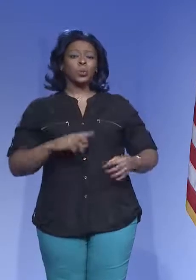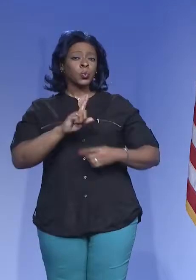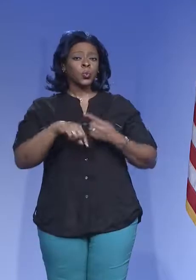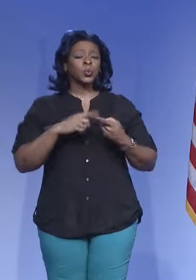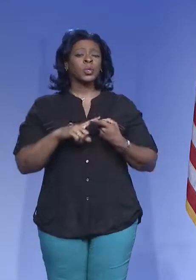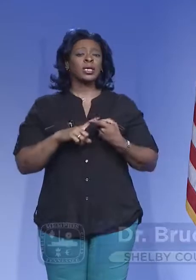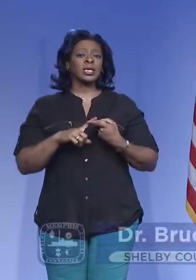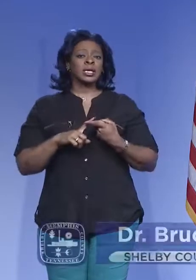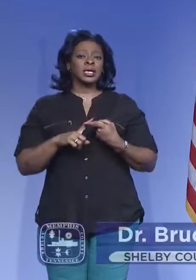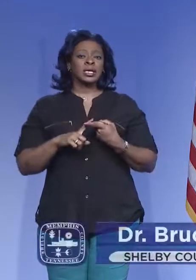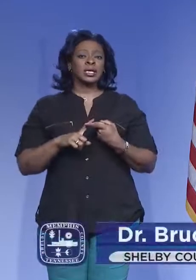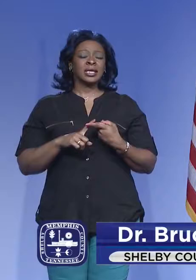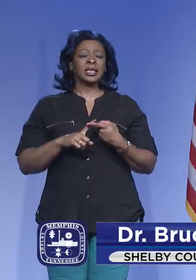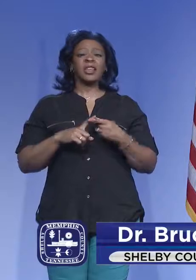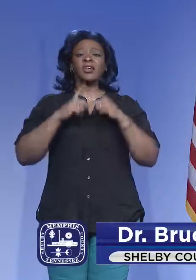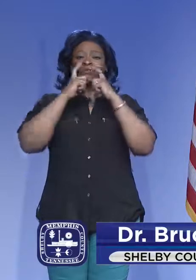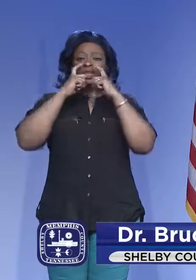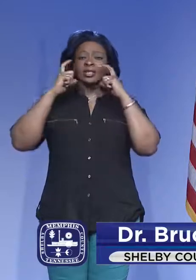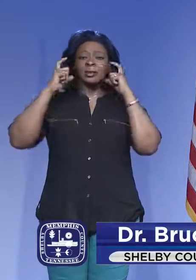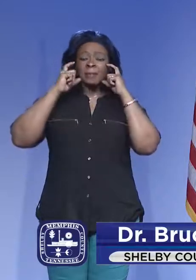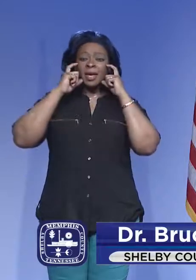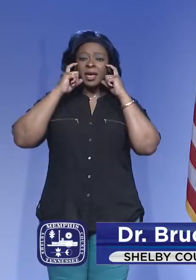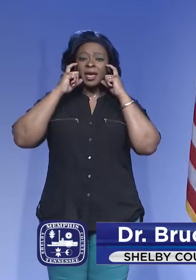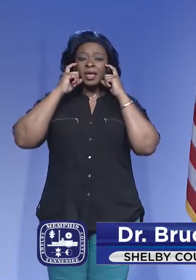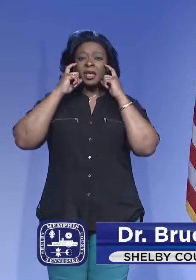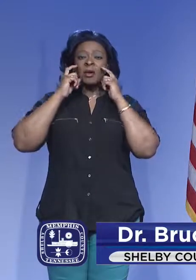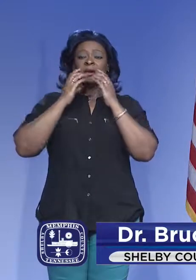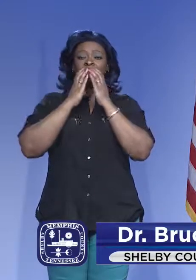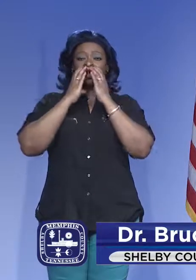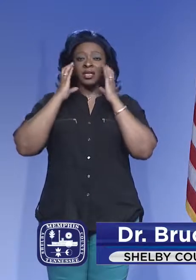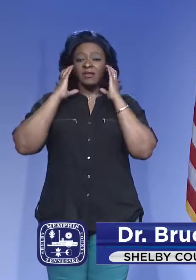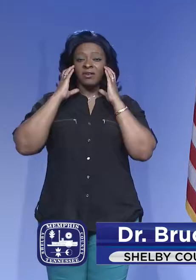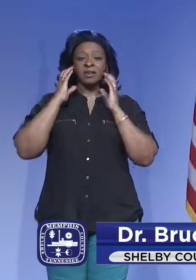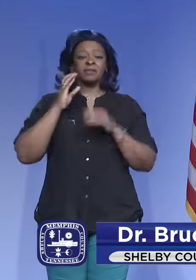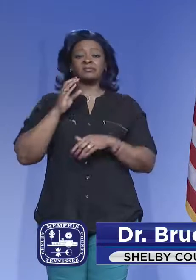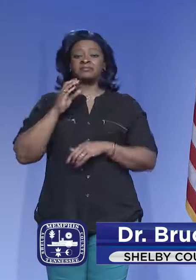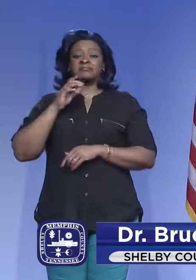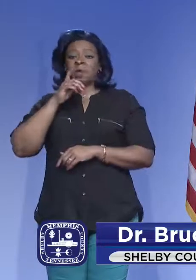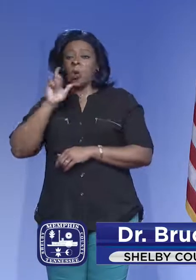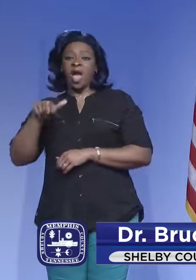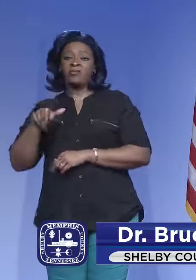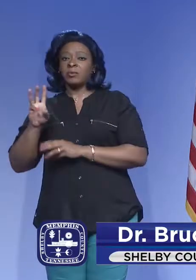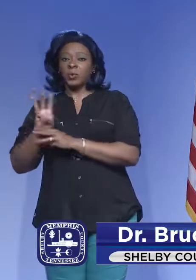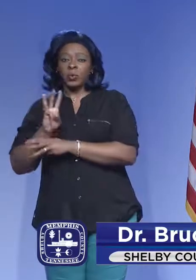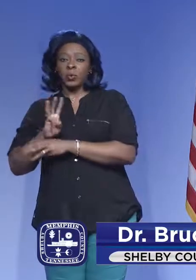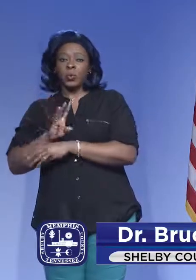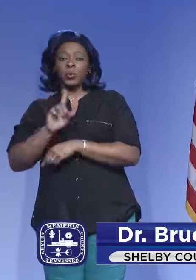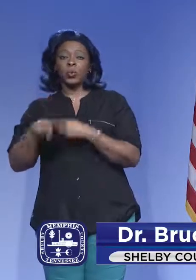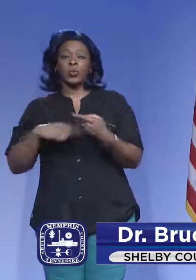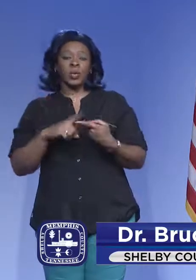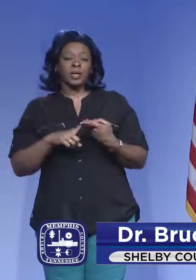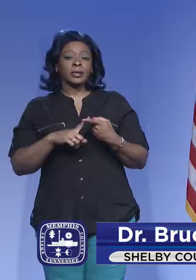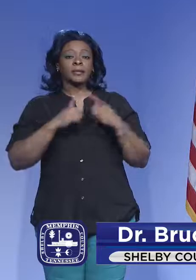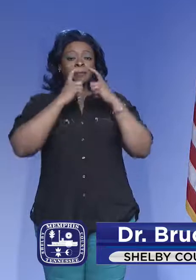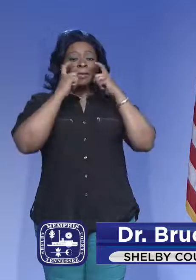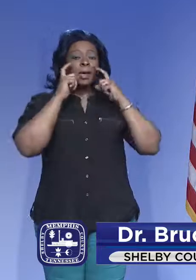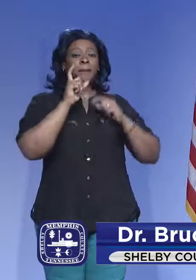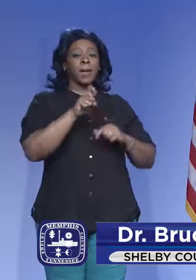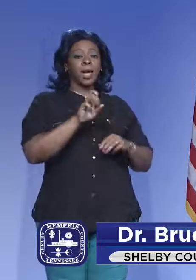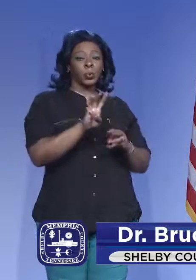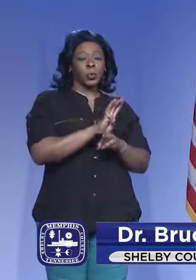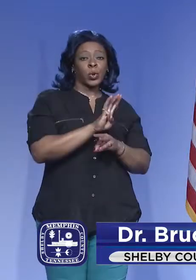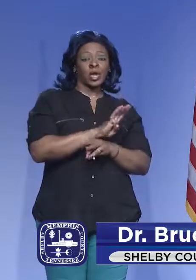when a face mask or covering must not be worn, when it must be